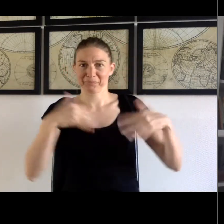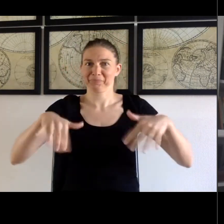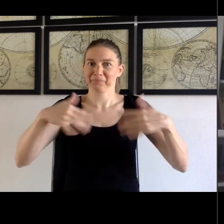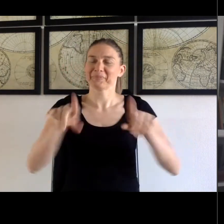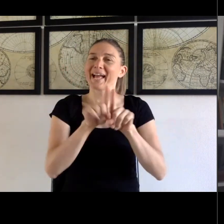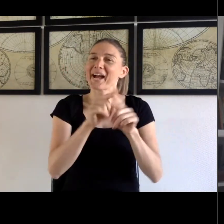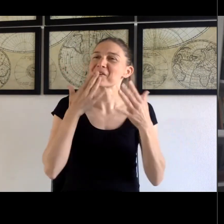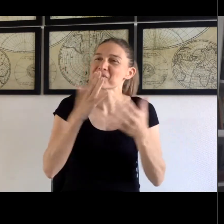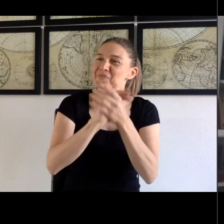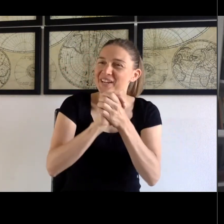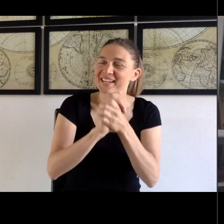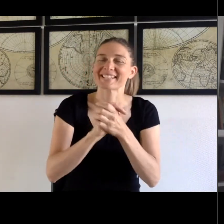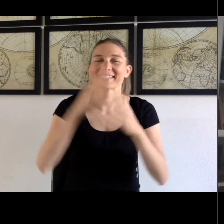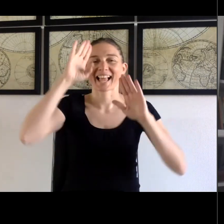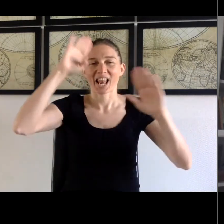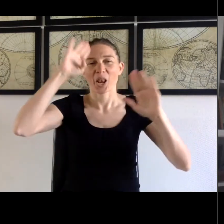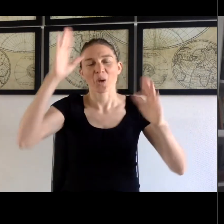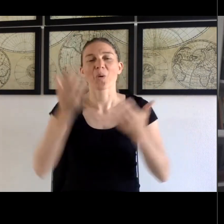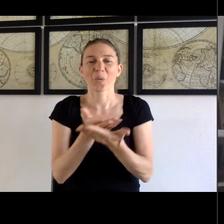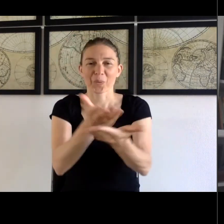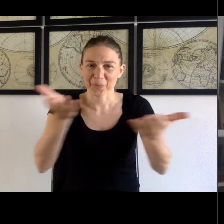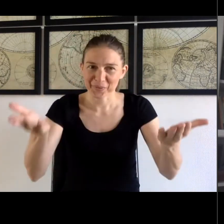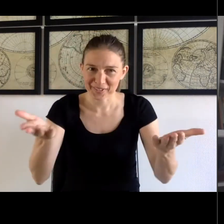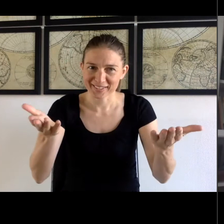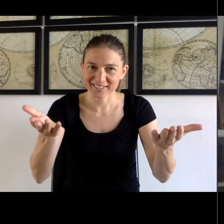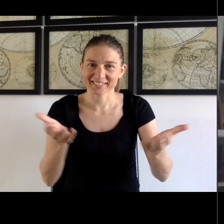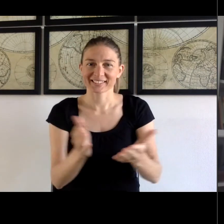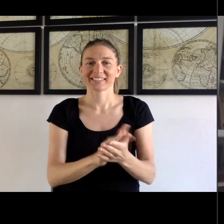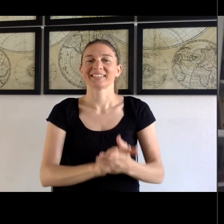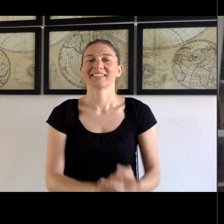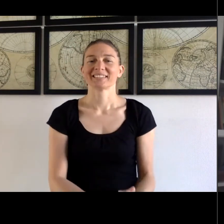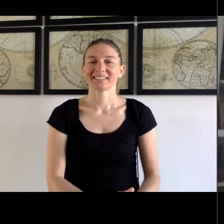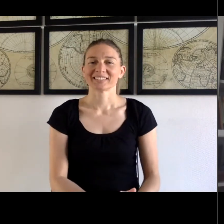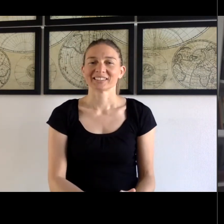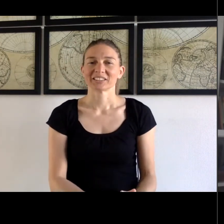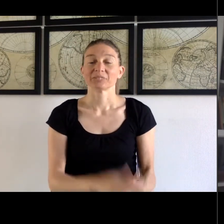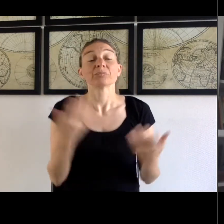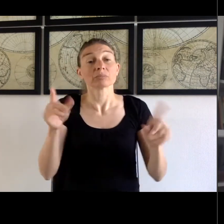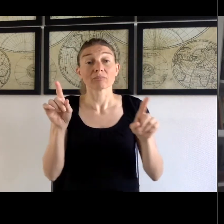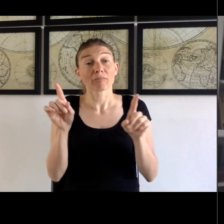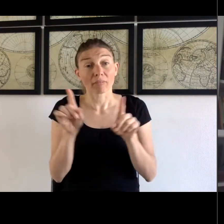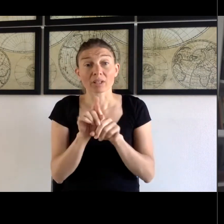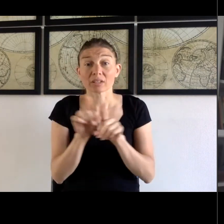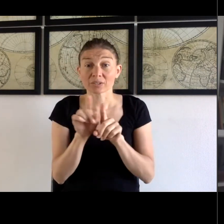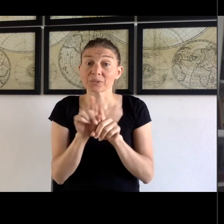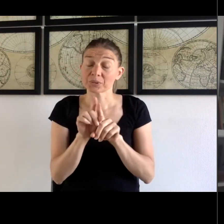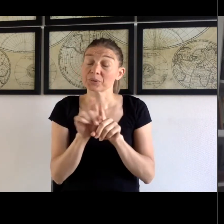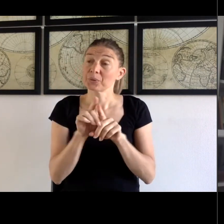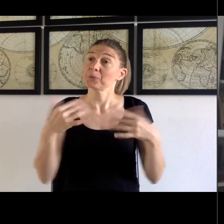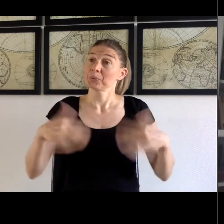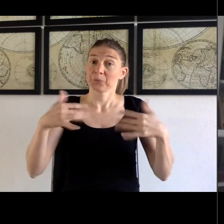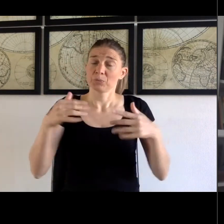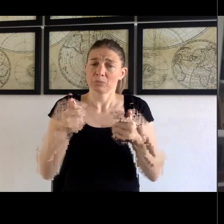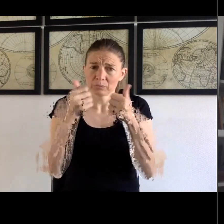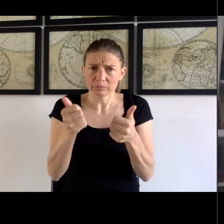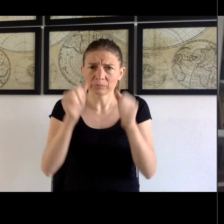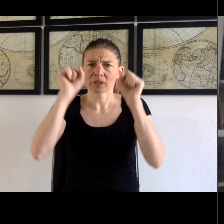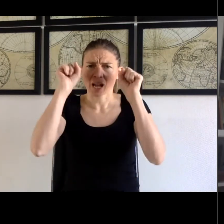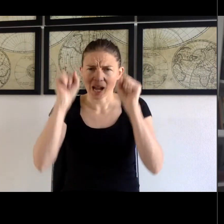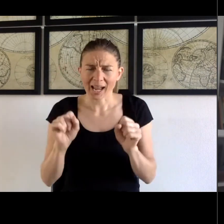and hello to all and to all the audience. And it's also a great opportunity to be discussing more in depth about the disability